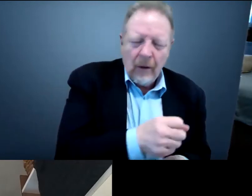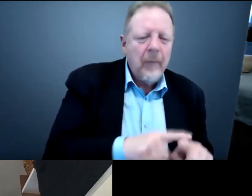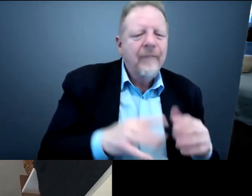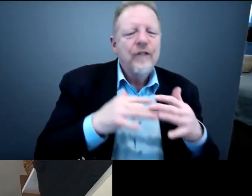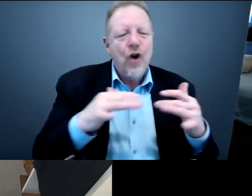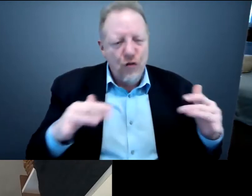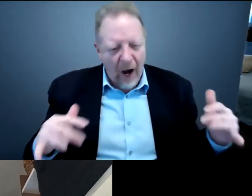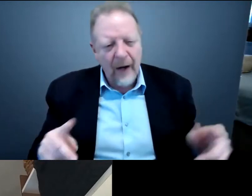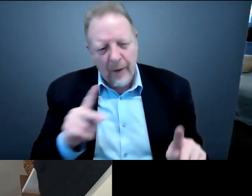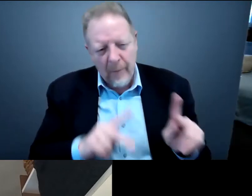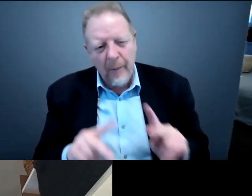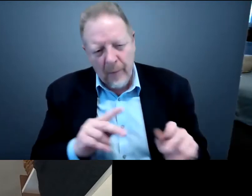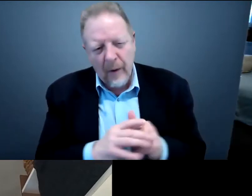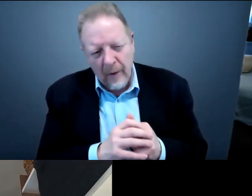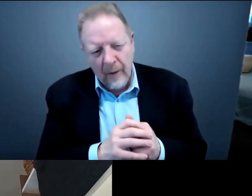etc.